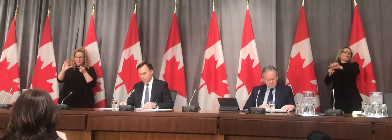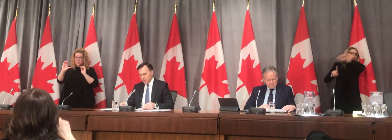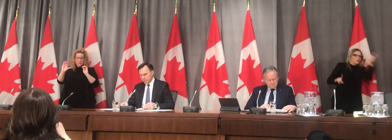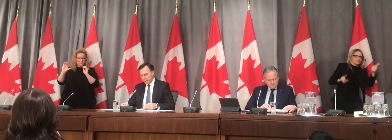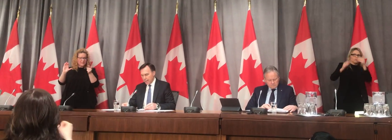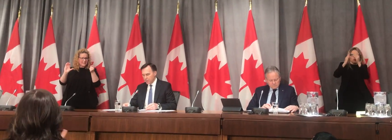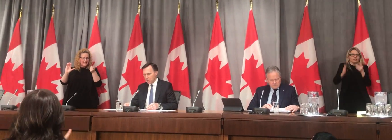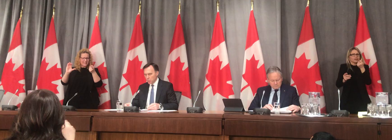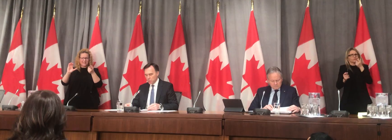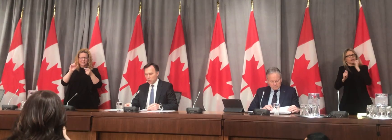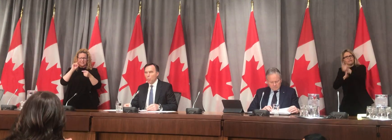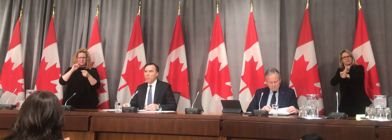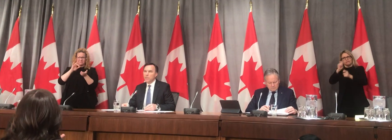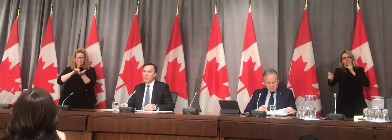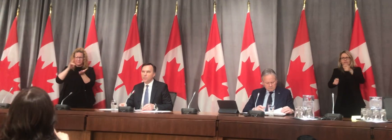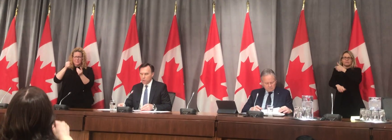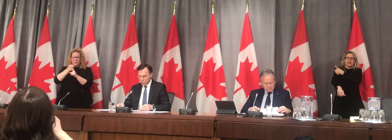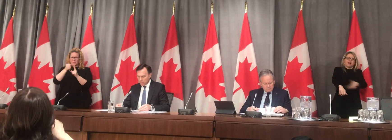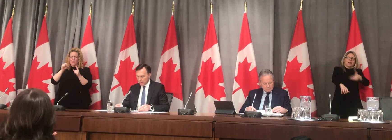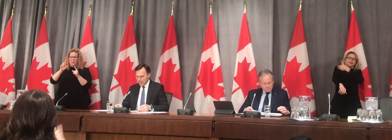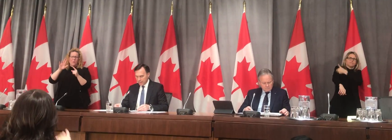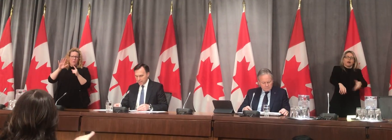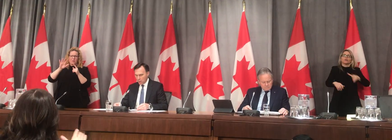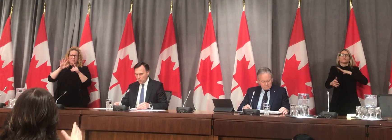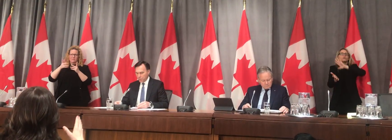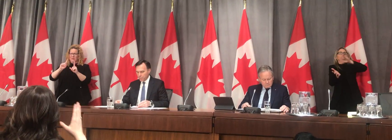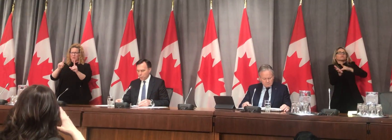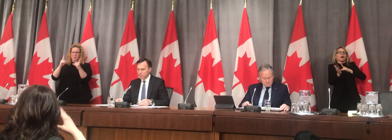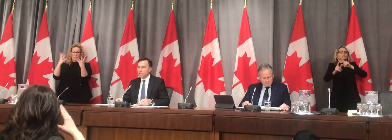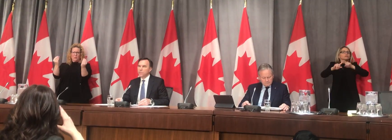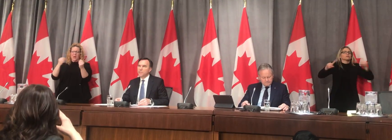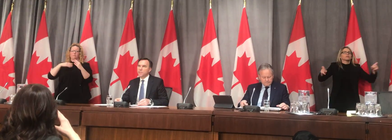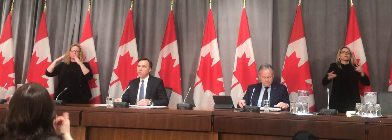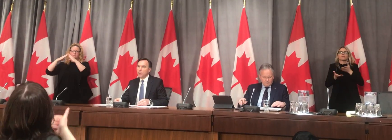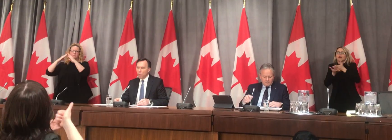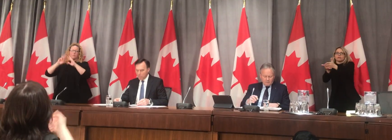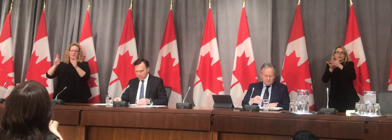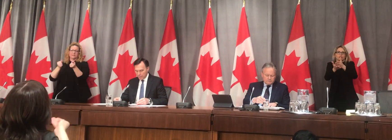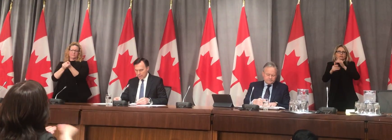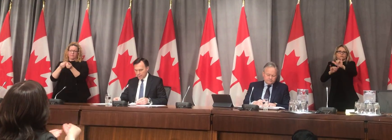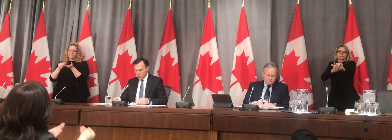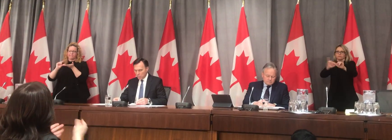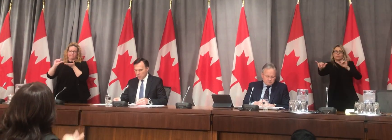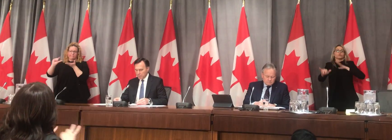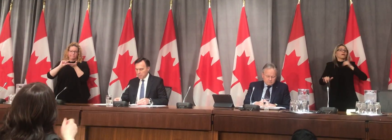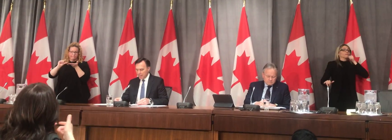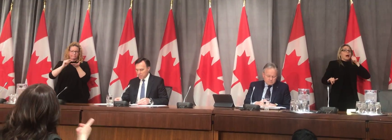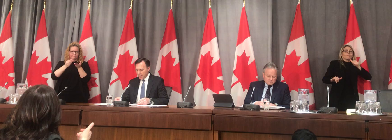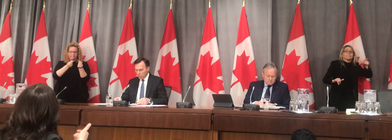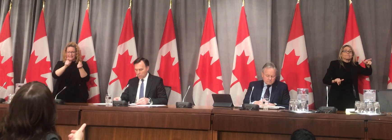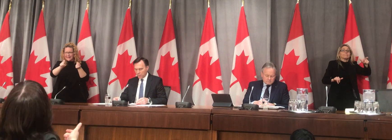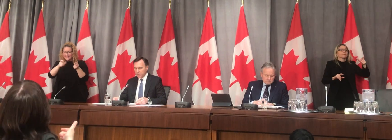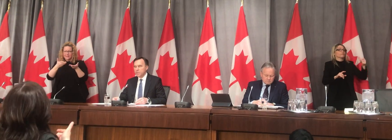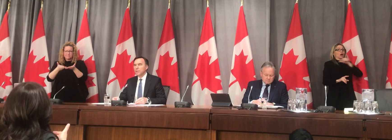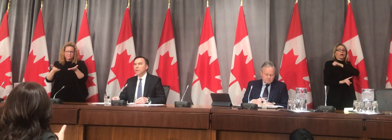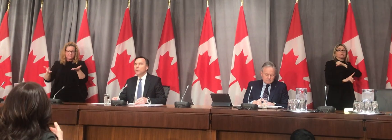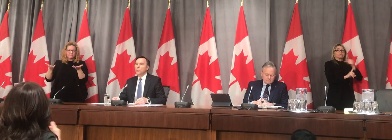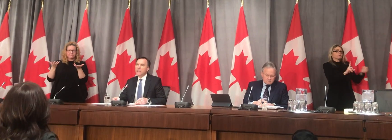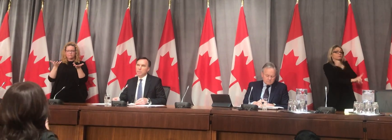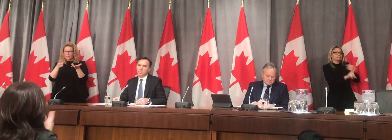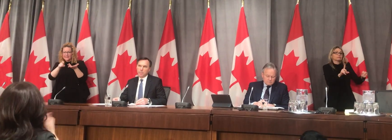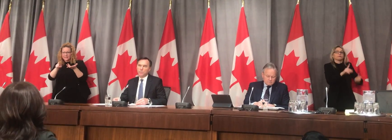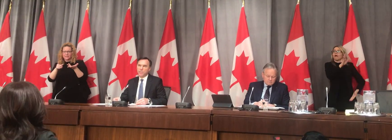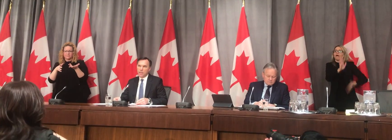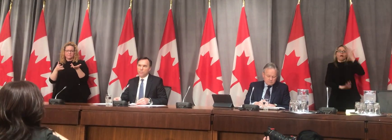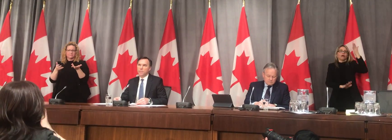assault centers, and shelters for women and children to help with the purchase of necessary equipment to implement the best medical advice